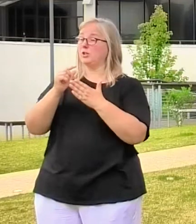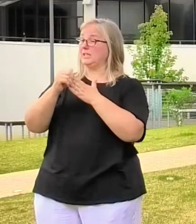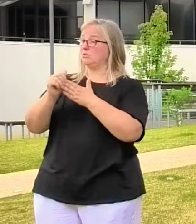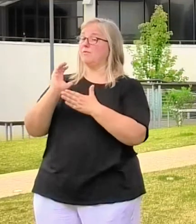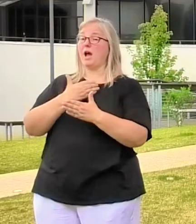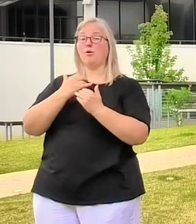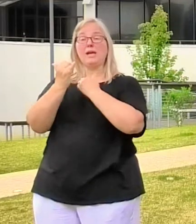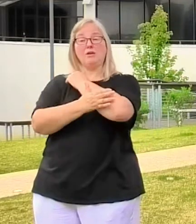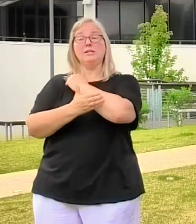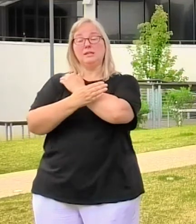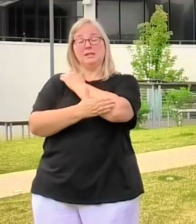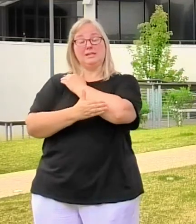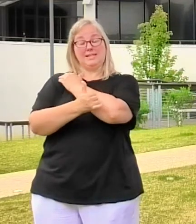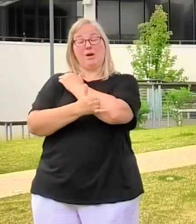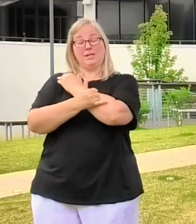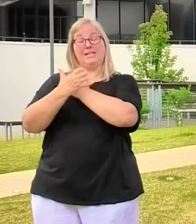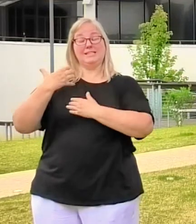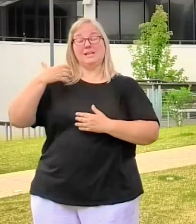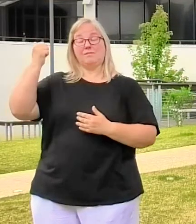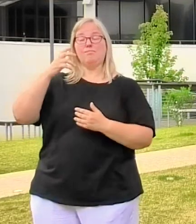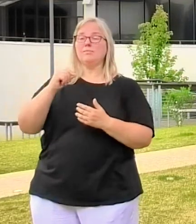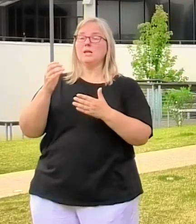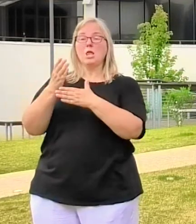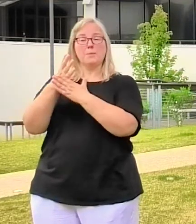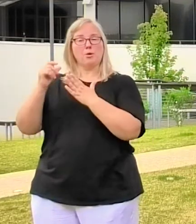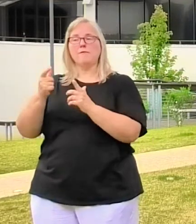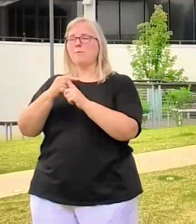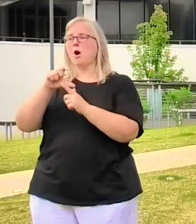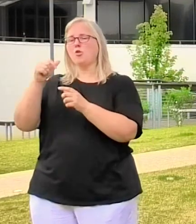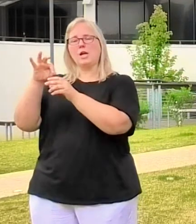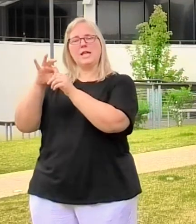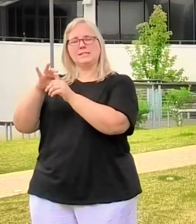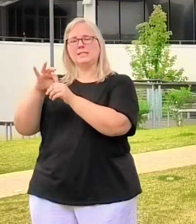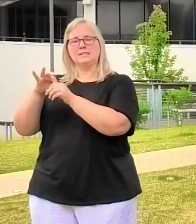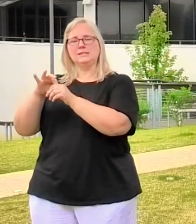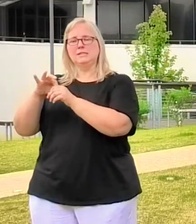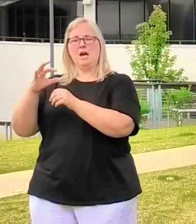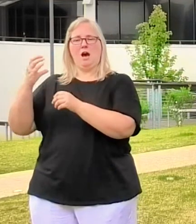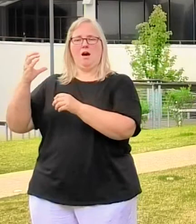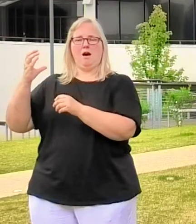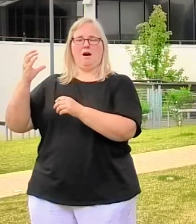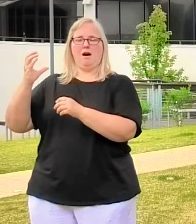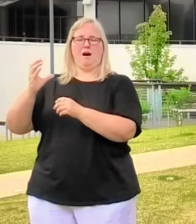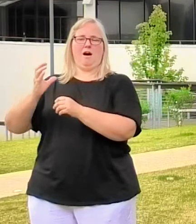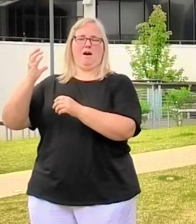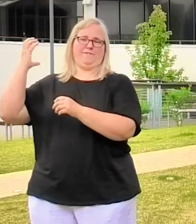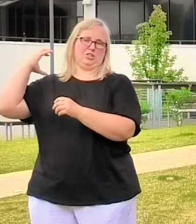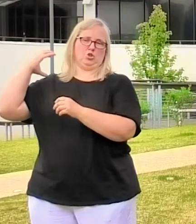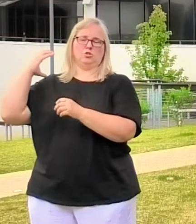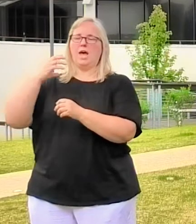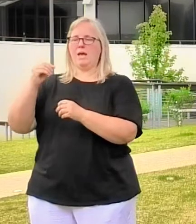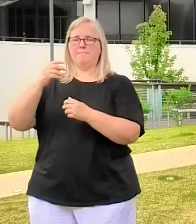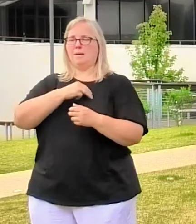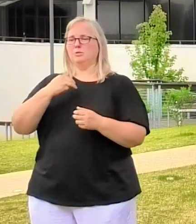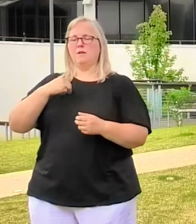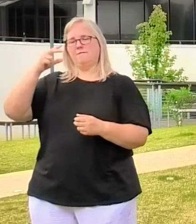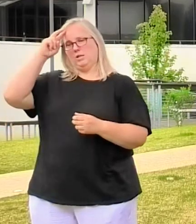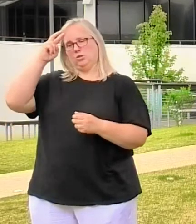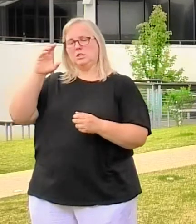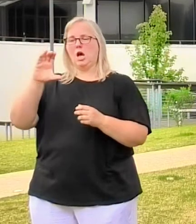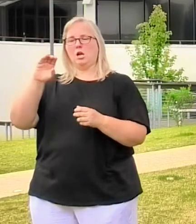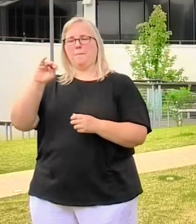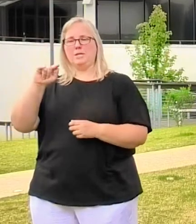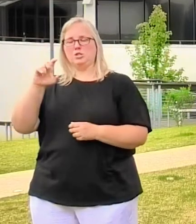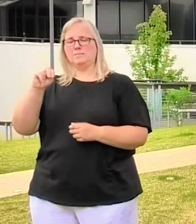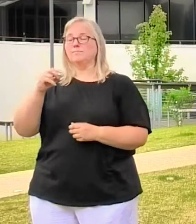executive, the partnership of other elected officials, and members of the Veterans Commission. We are thankful for the